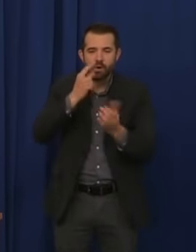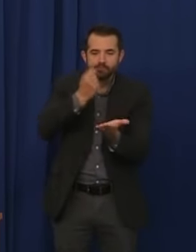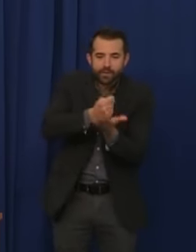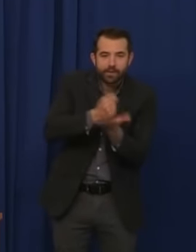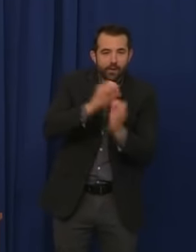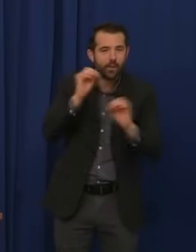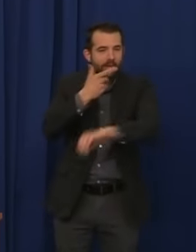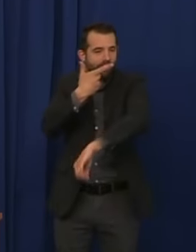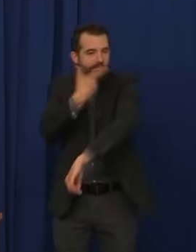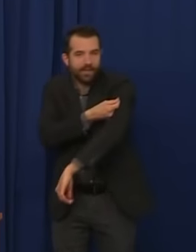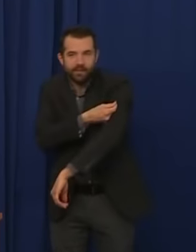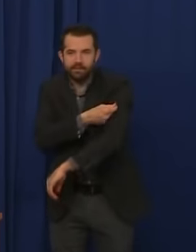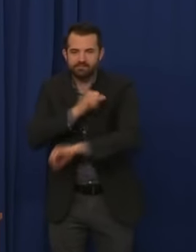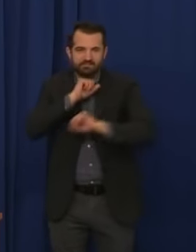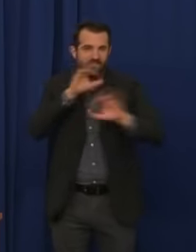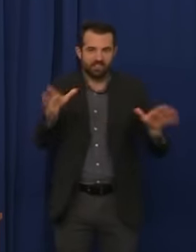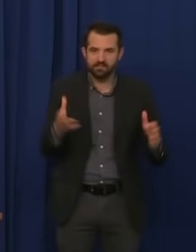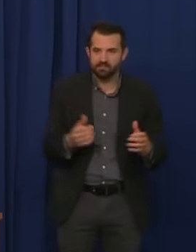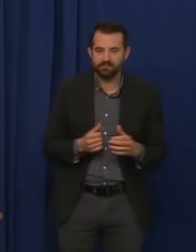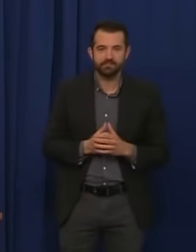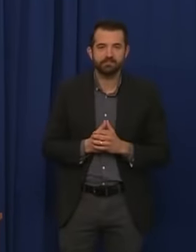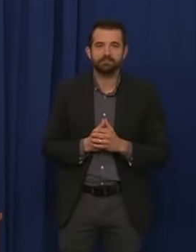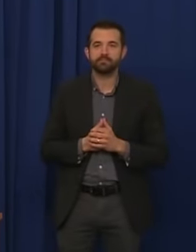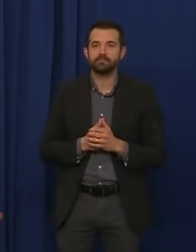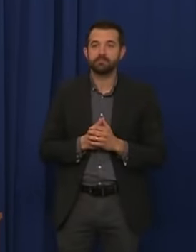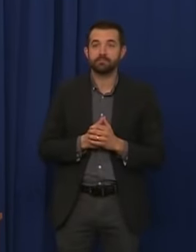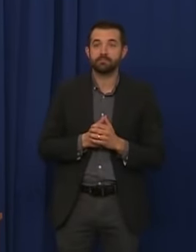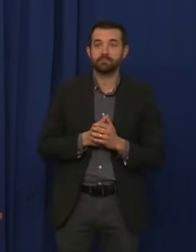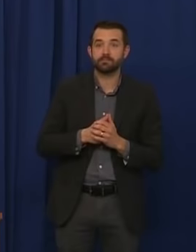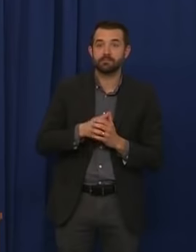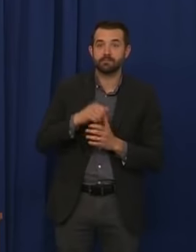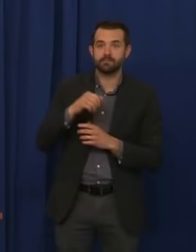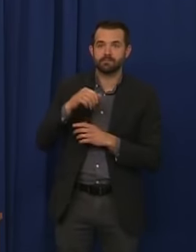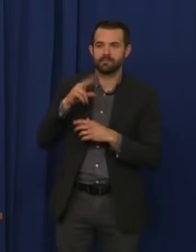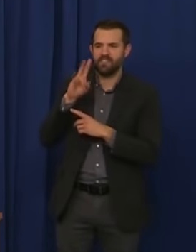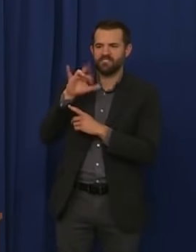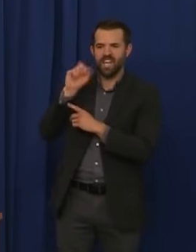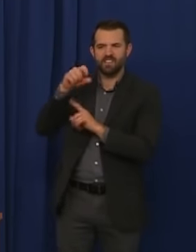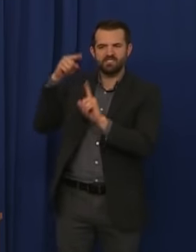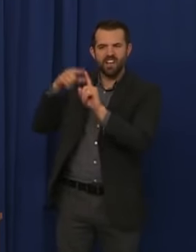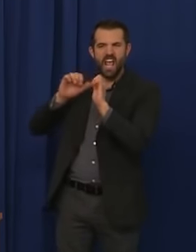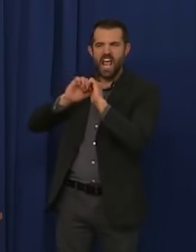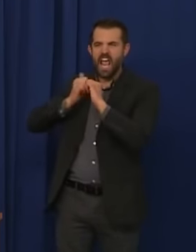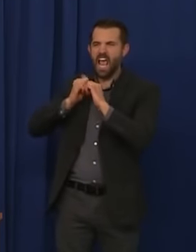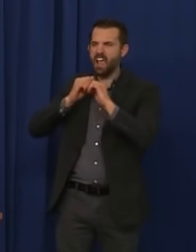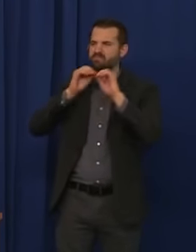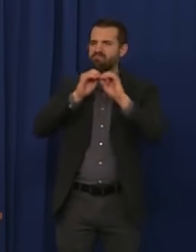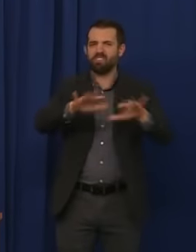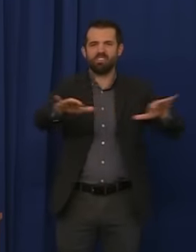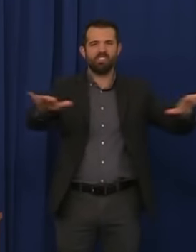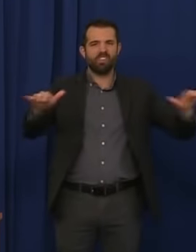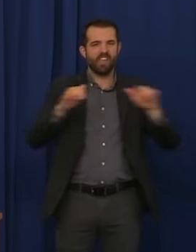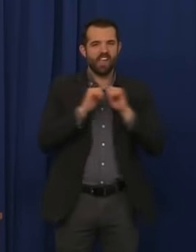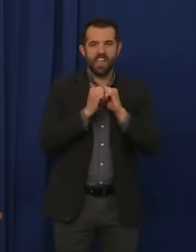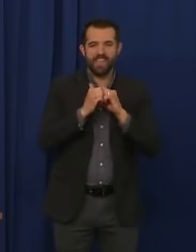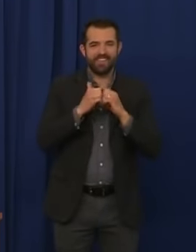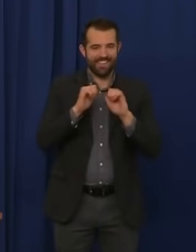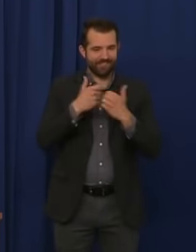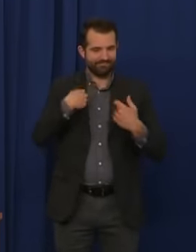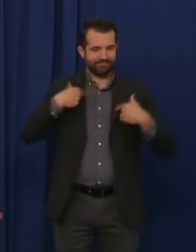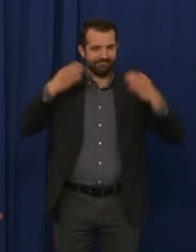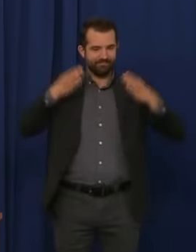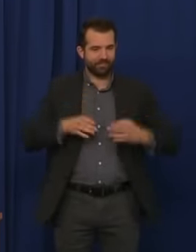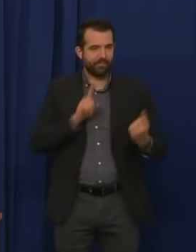is no vaccine. The virus, as you know, is transmitted by personal contact. That's why all 50 states